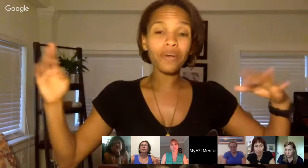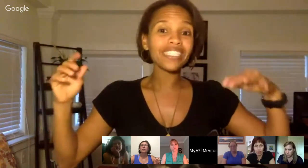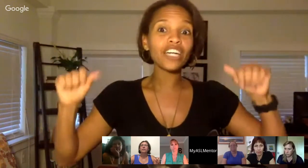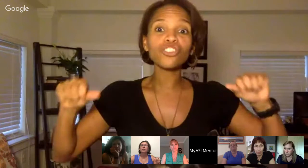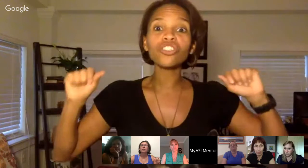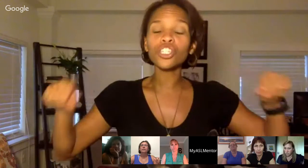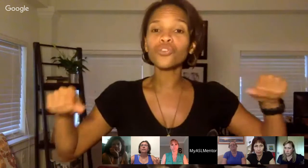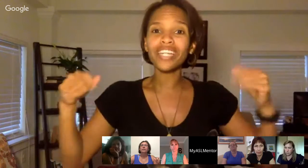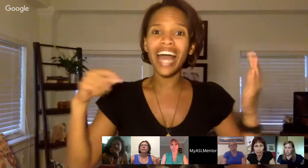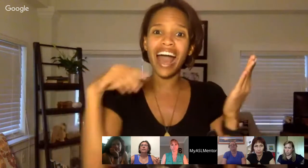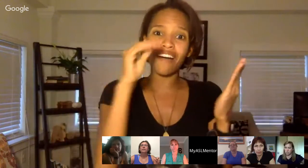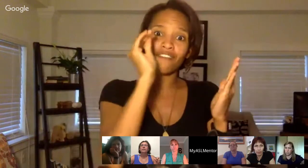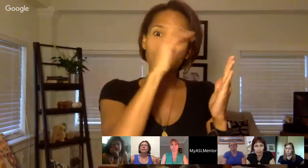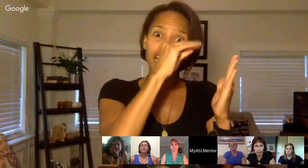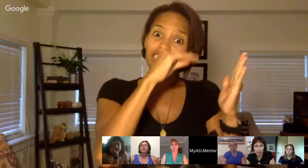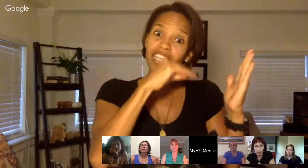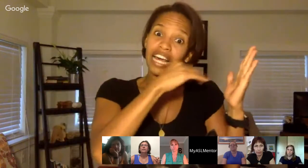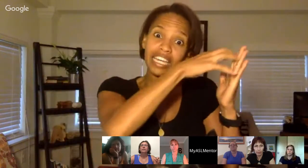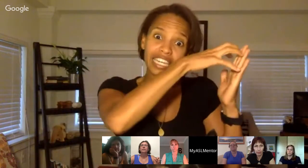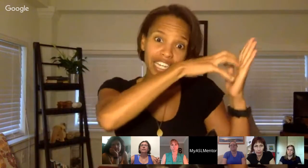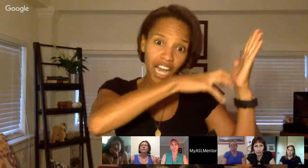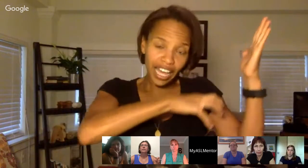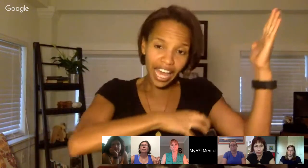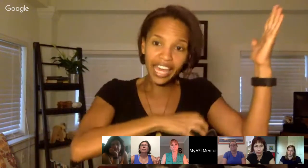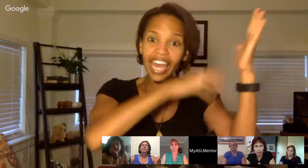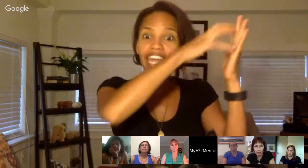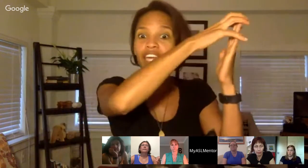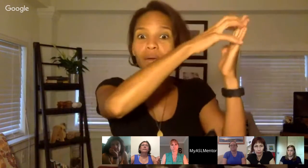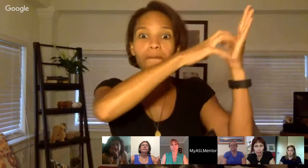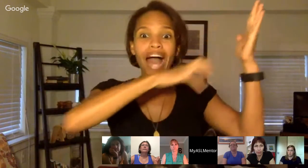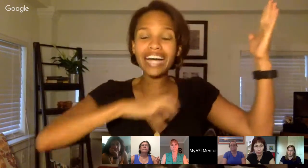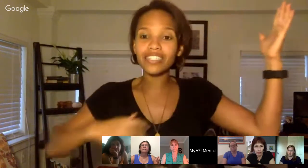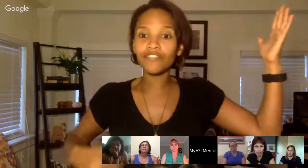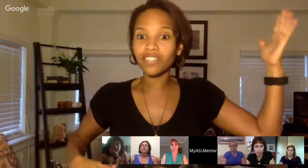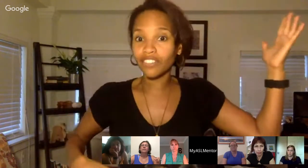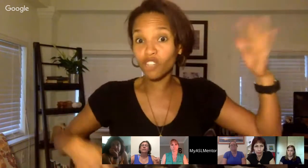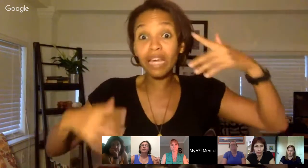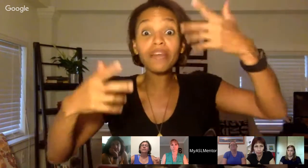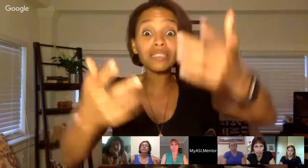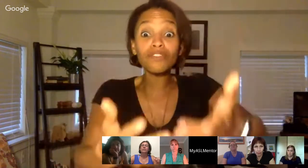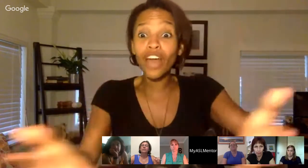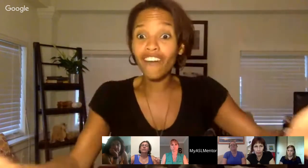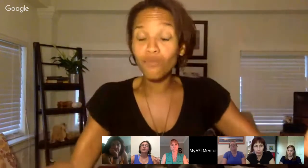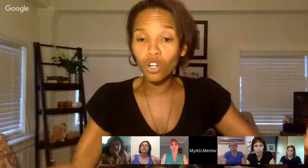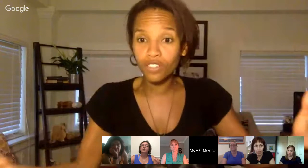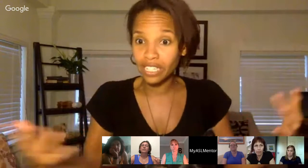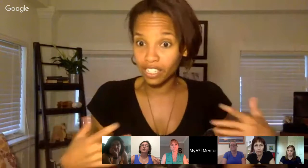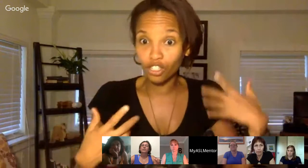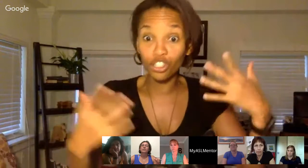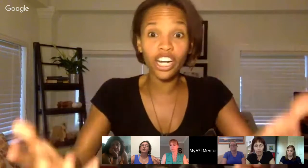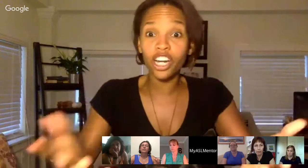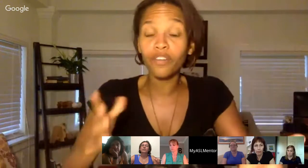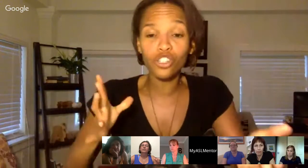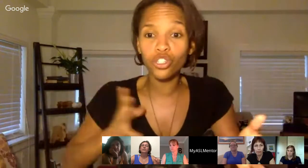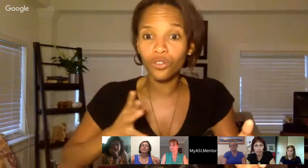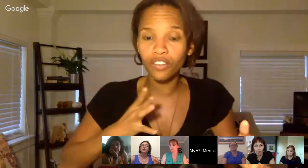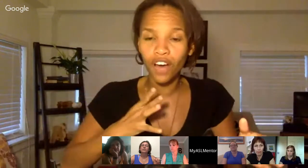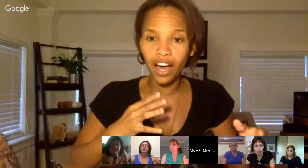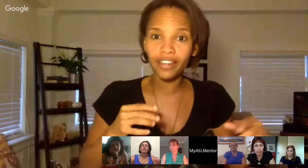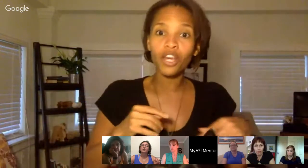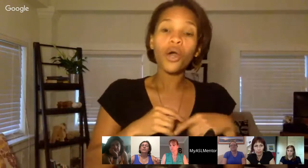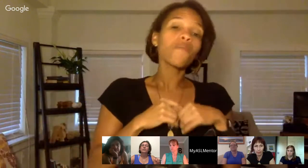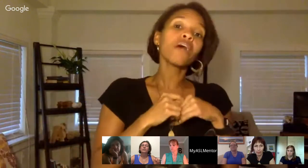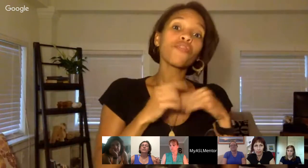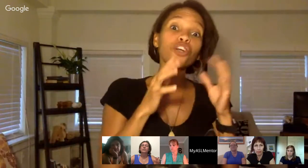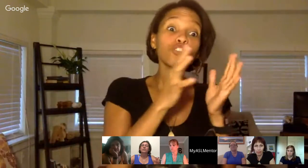video, potentially you could have like a massive list, and maybe some of you have more of a list than you're sharing, which is totally